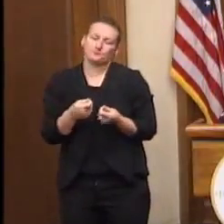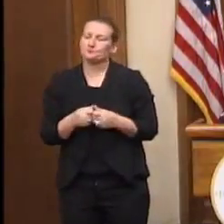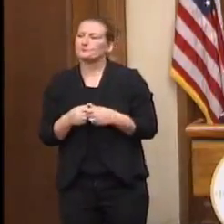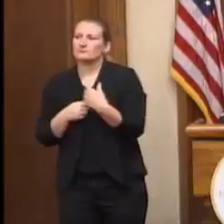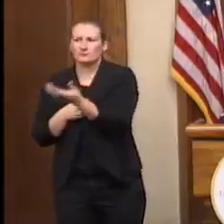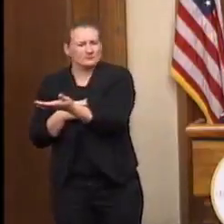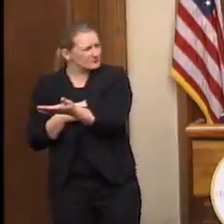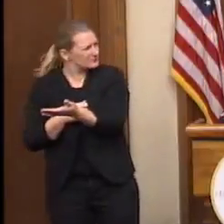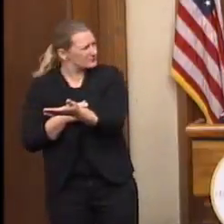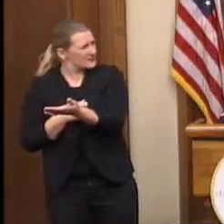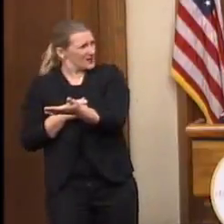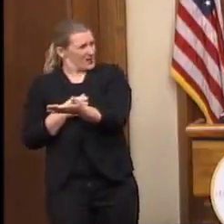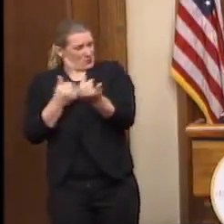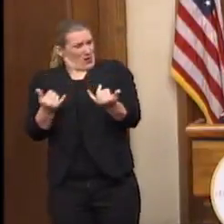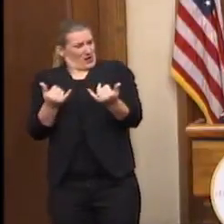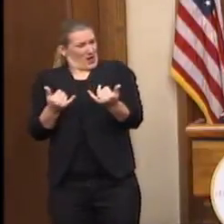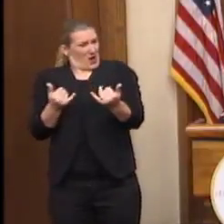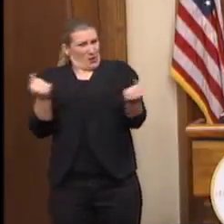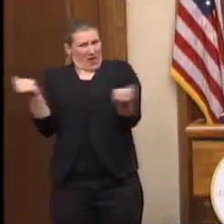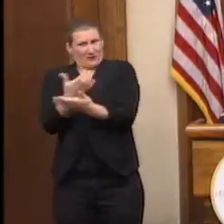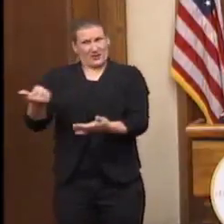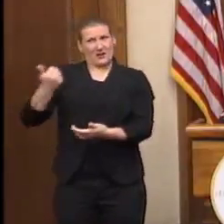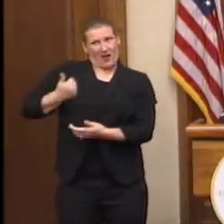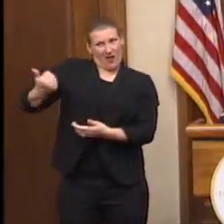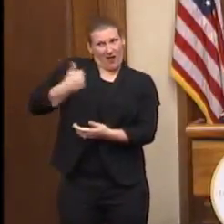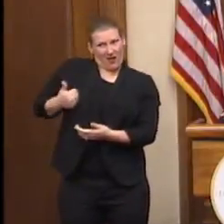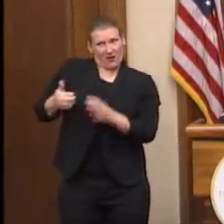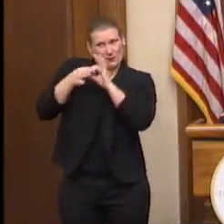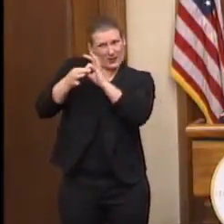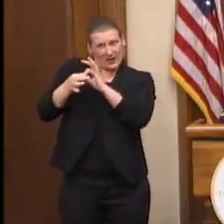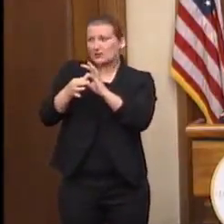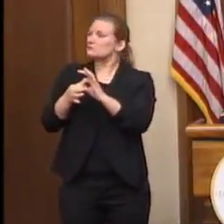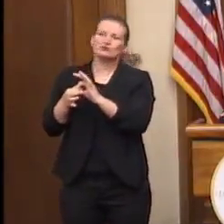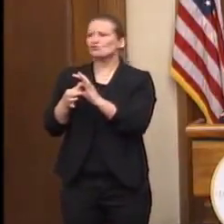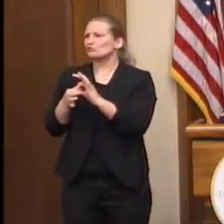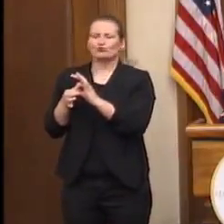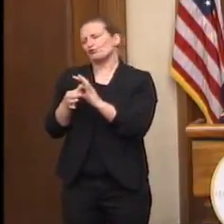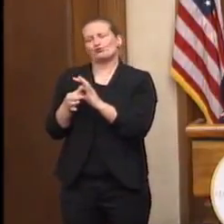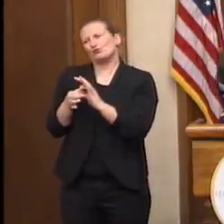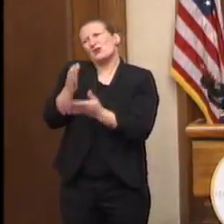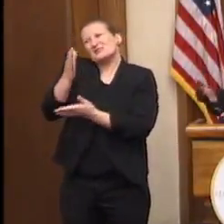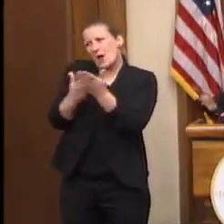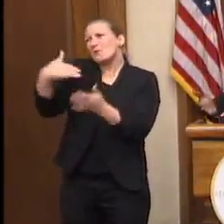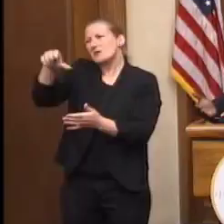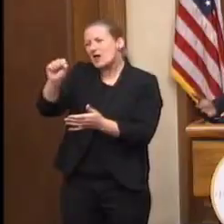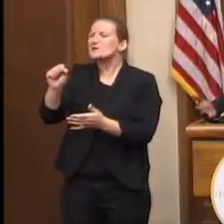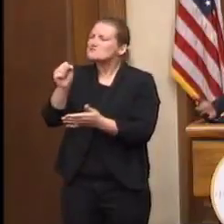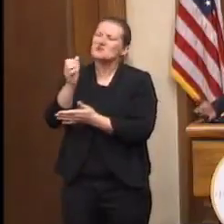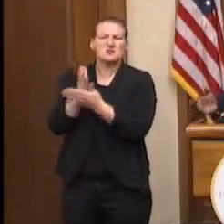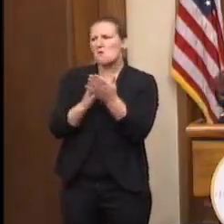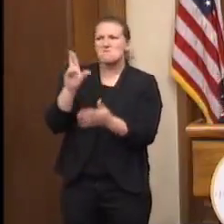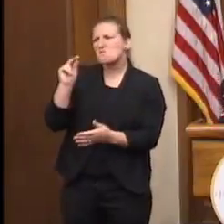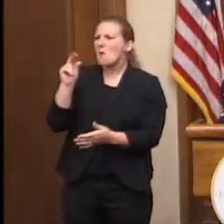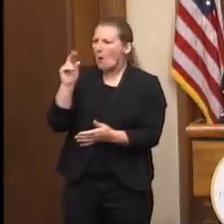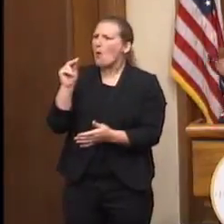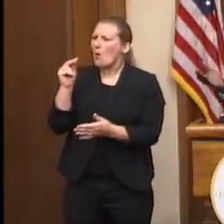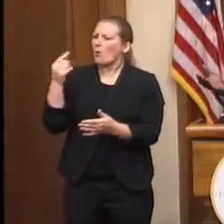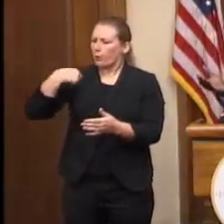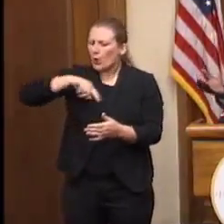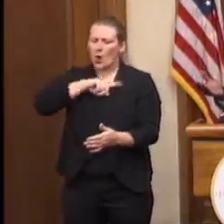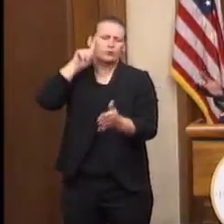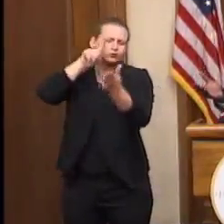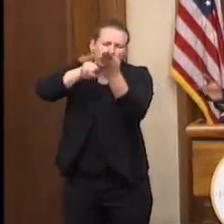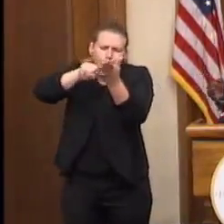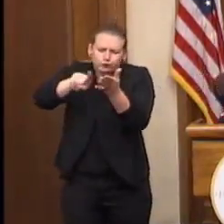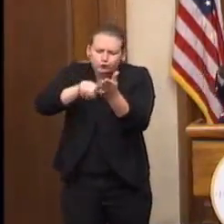we're seeing right now gang-related? Some of it is, and some of it is not. And so we are doing a lot of background work on some